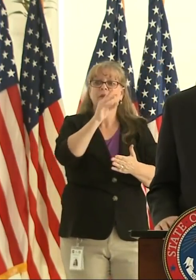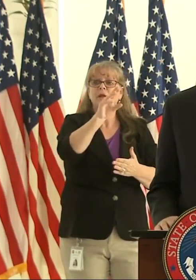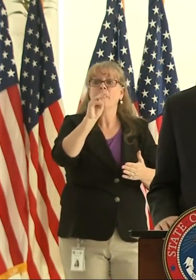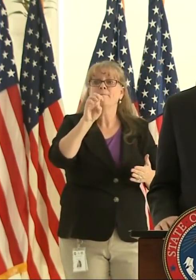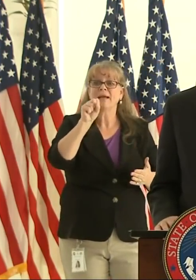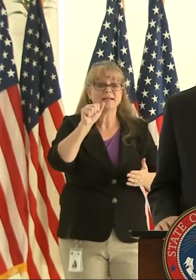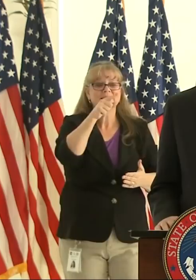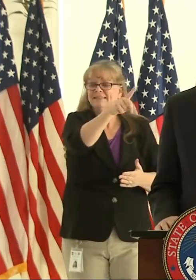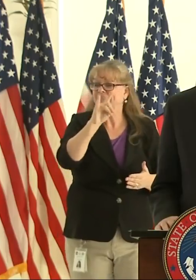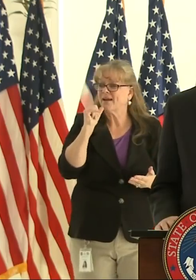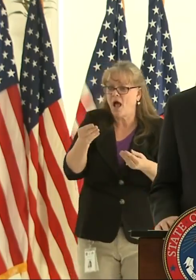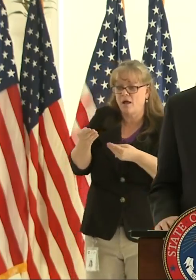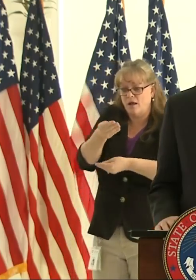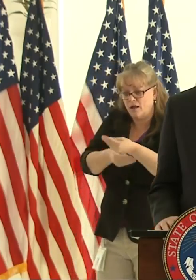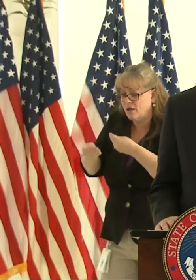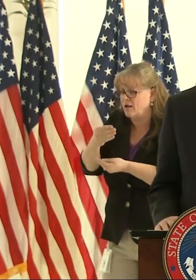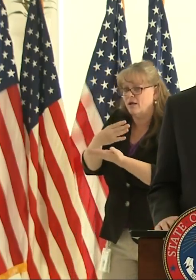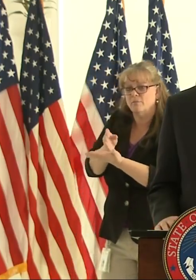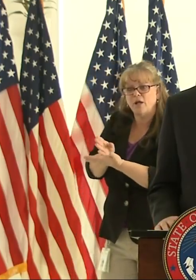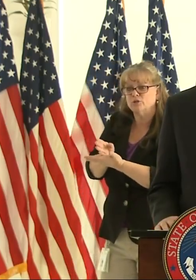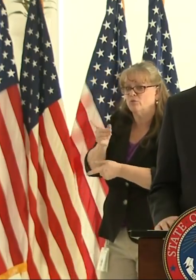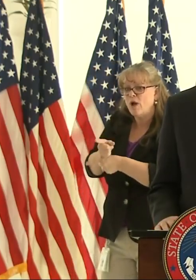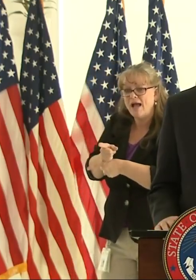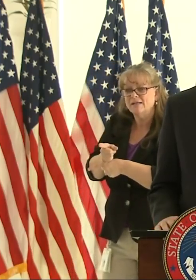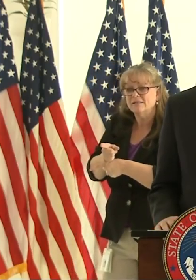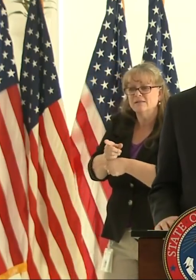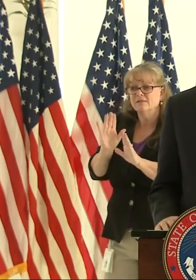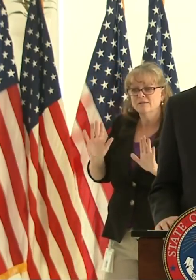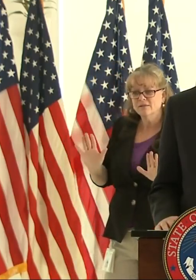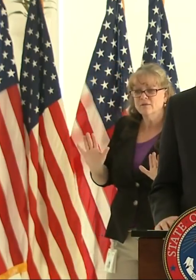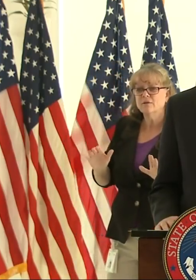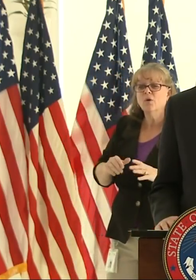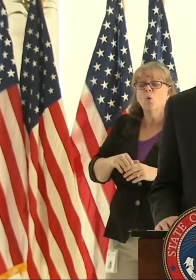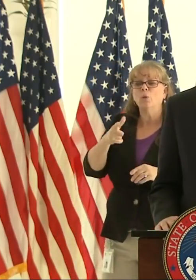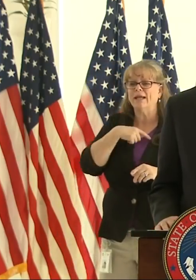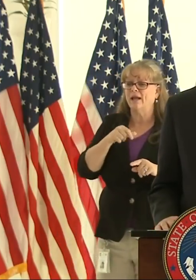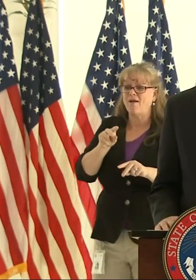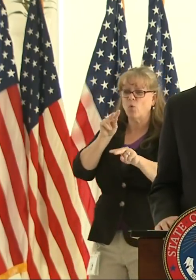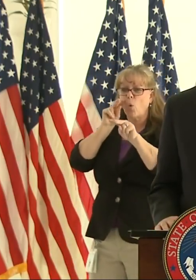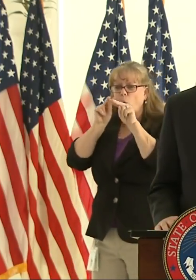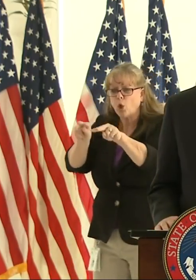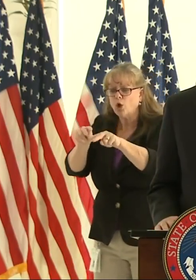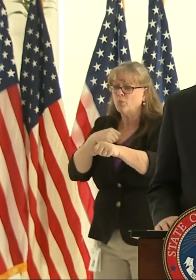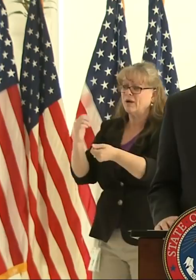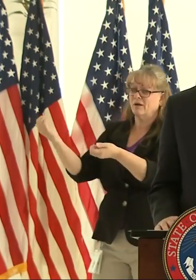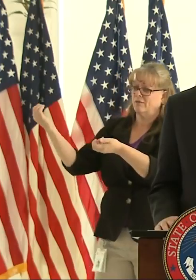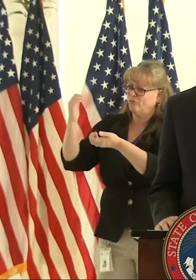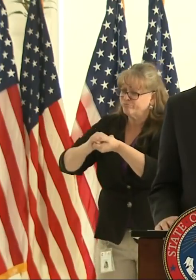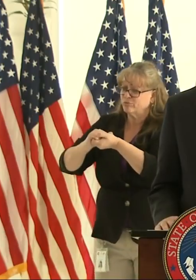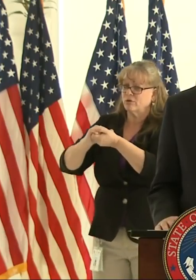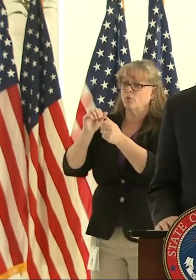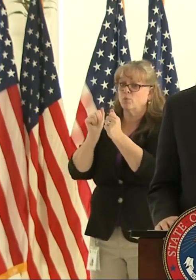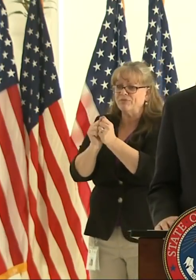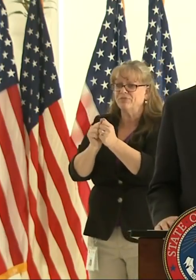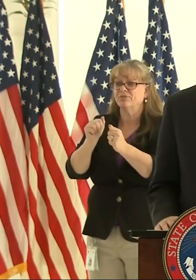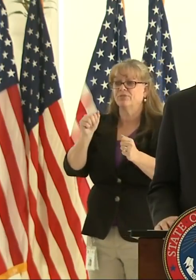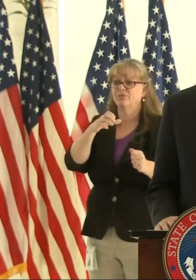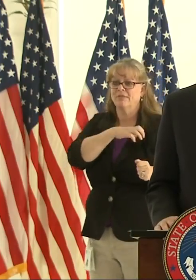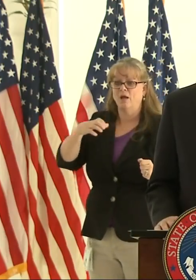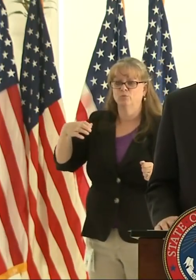our state. So we are on the same side on that one, and we look forward to working with the commissioners in the city to do that. On the